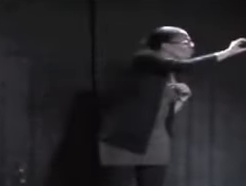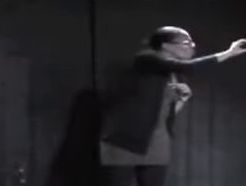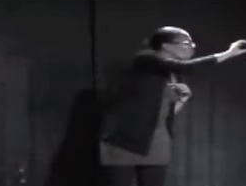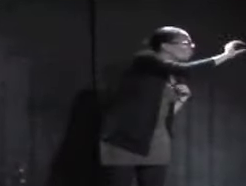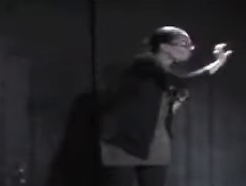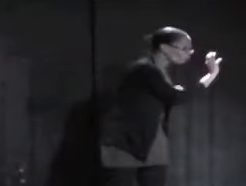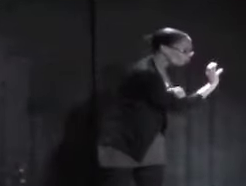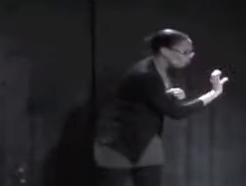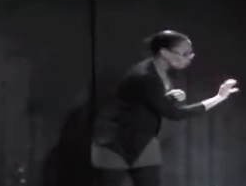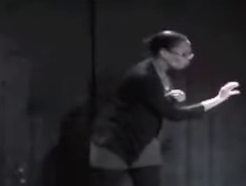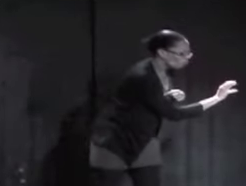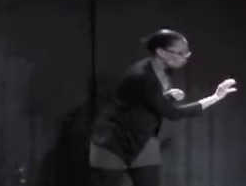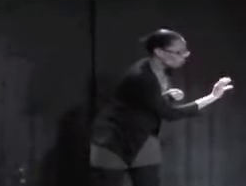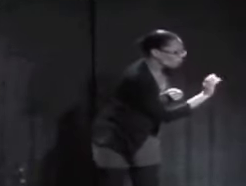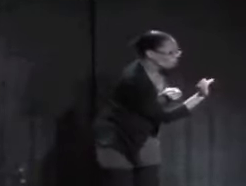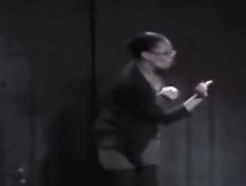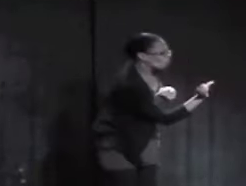Takes out his stethoscope, starts listening to it.